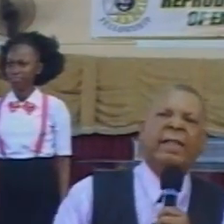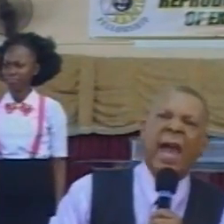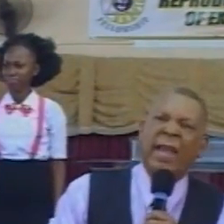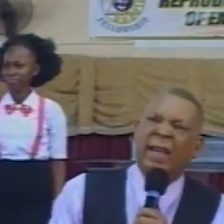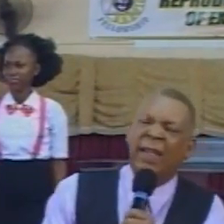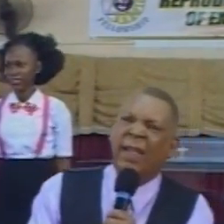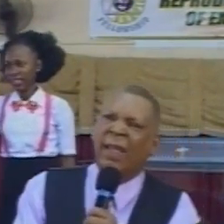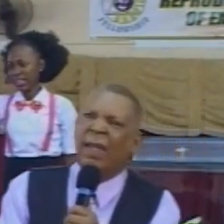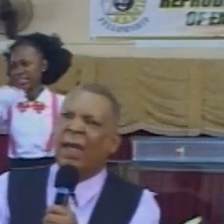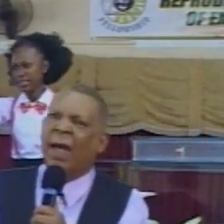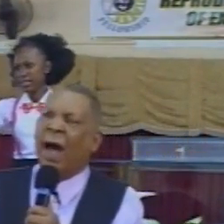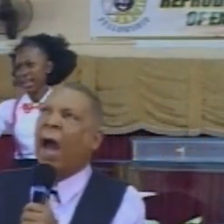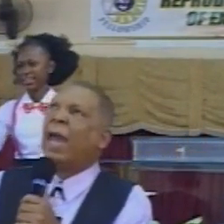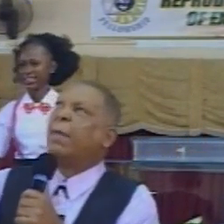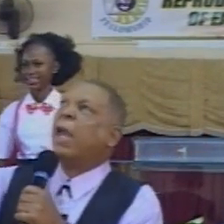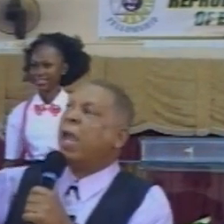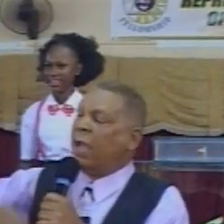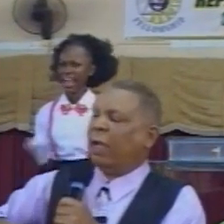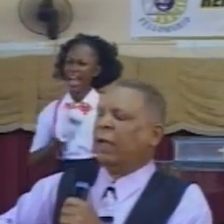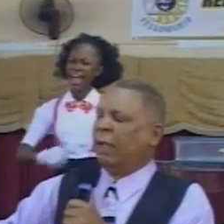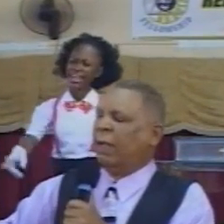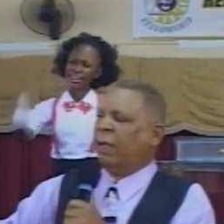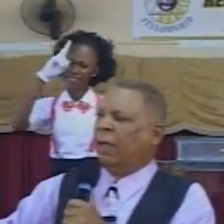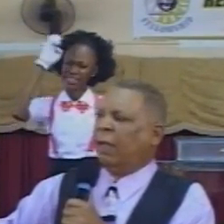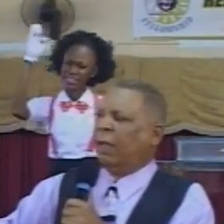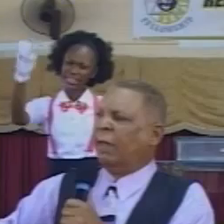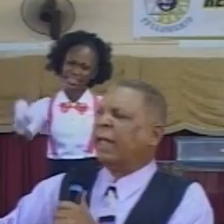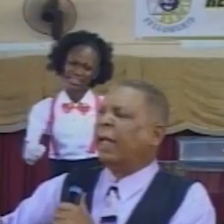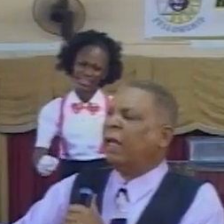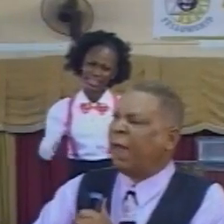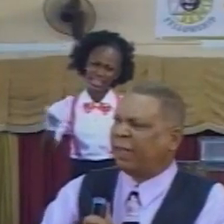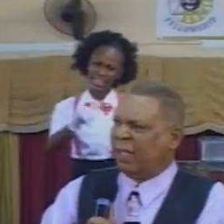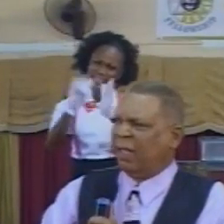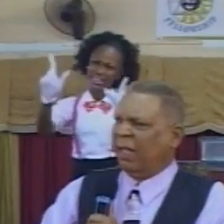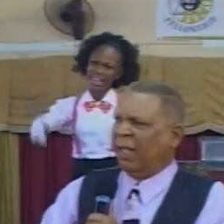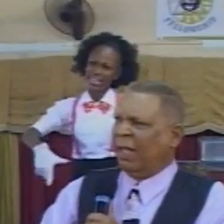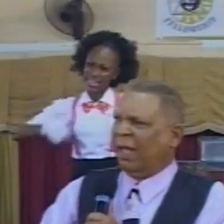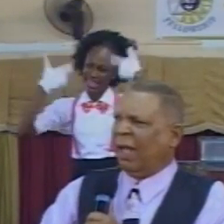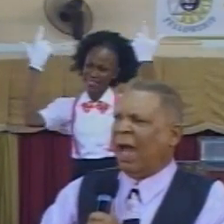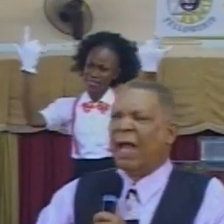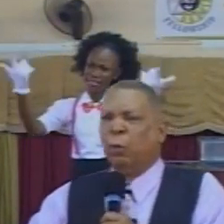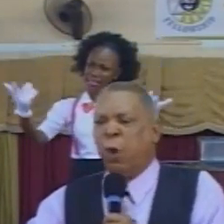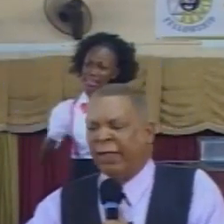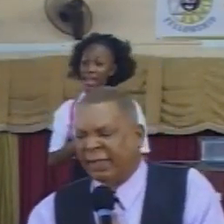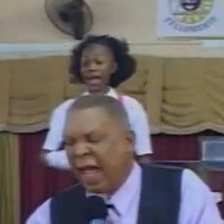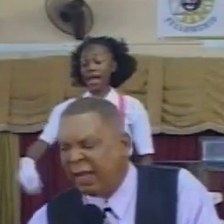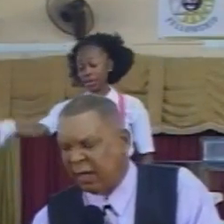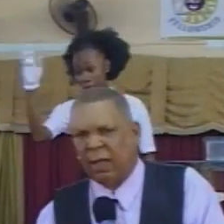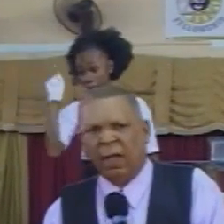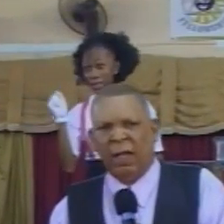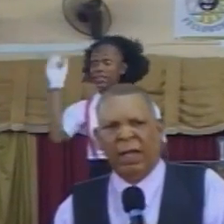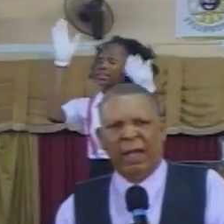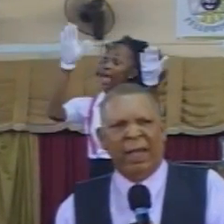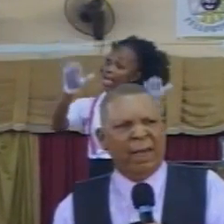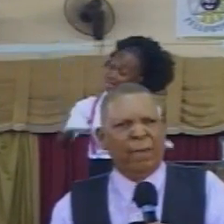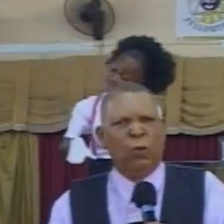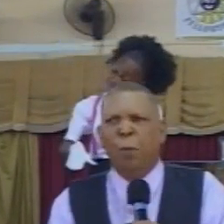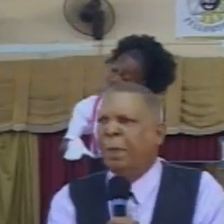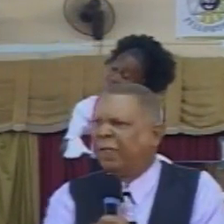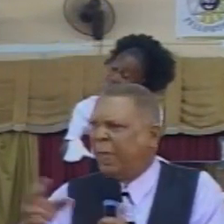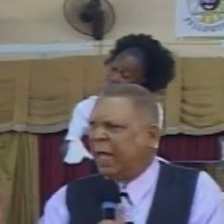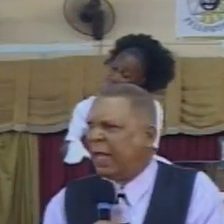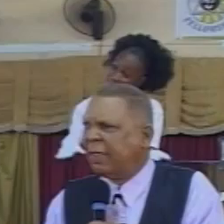He said, I am he that liveth and was dead.